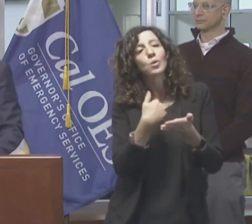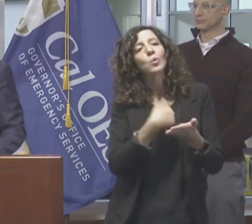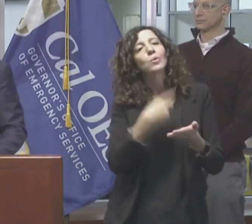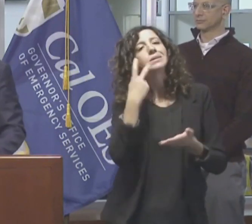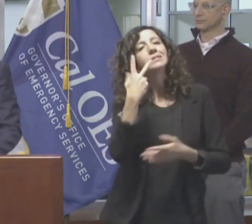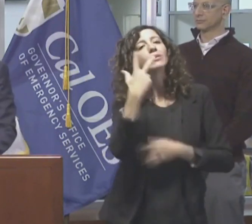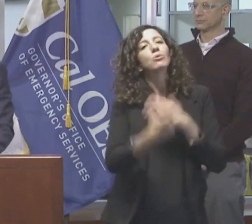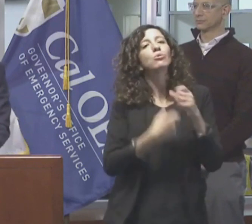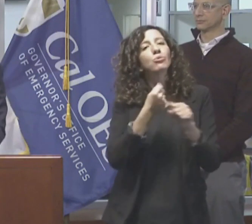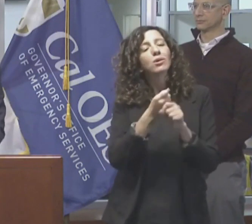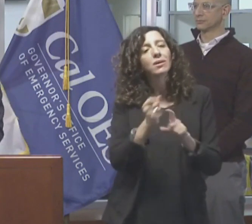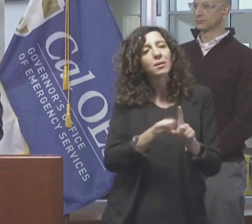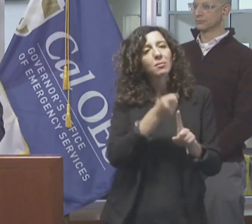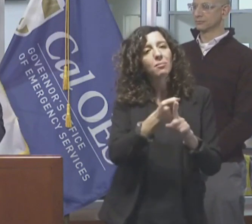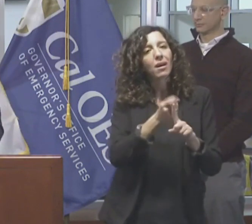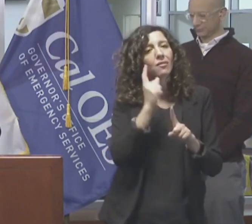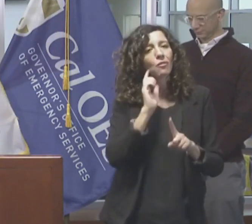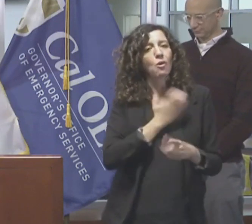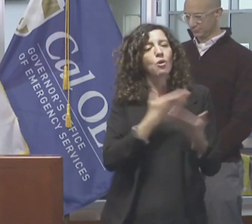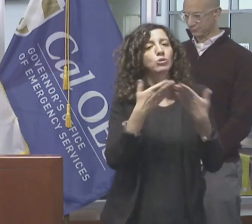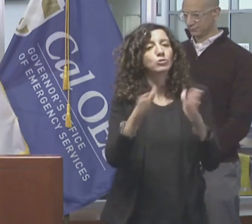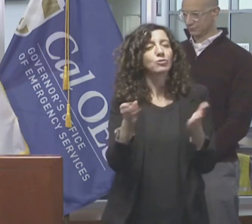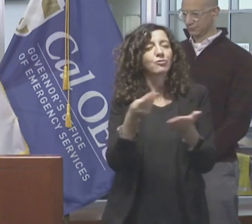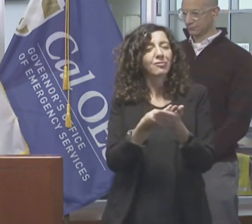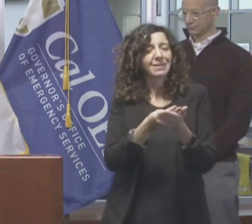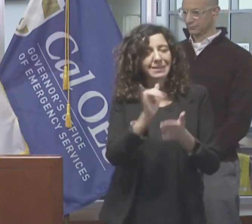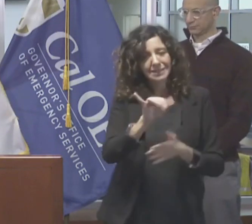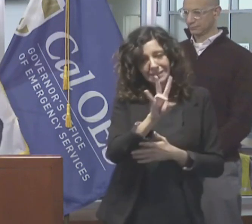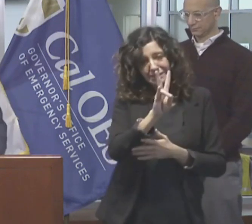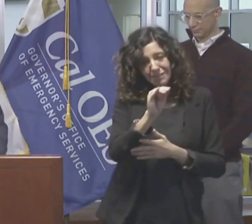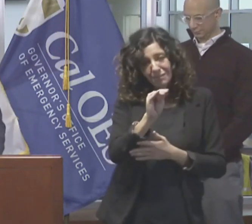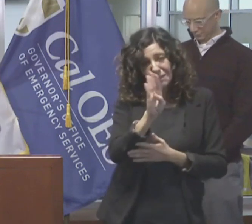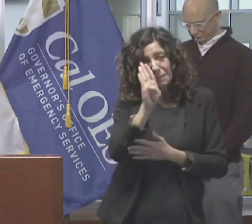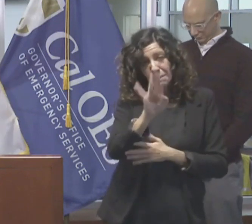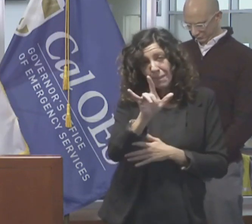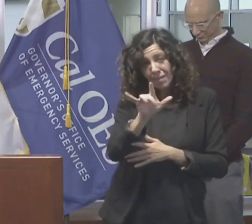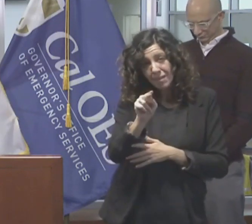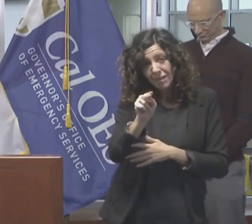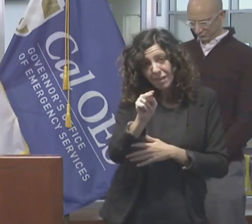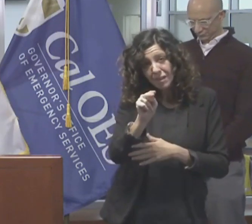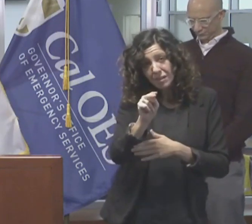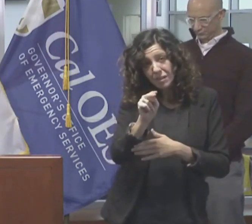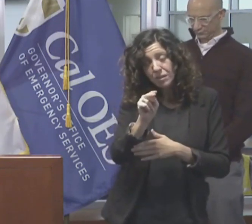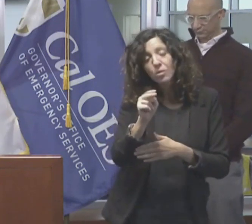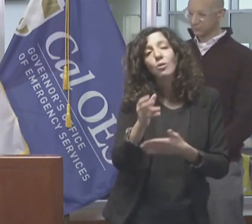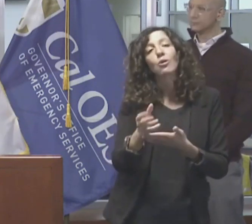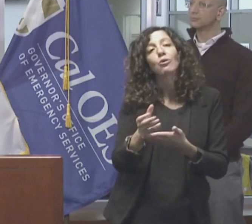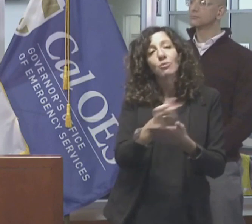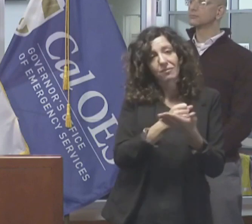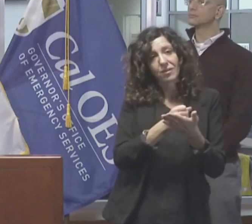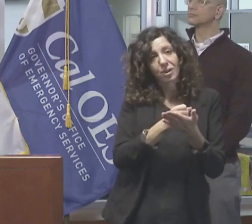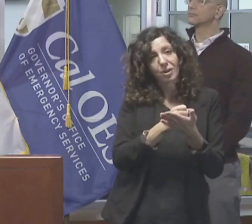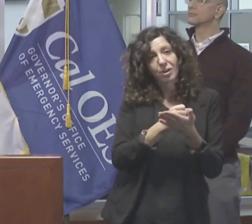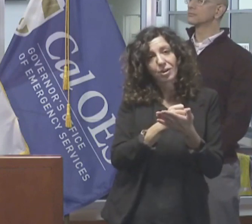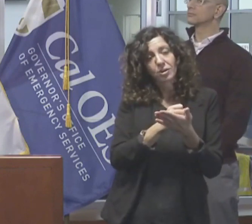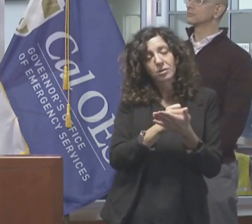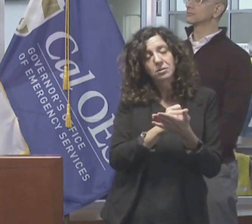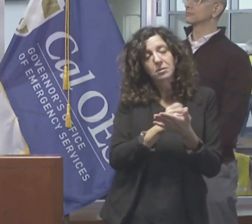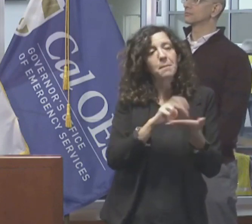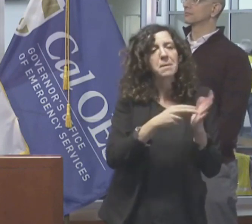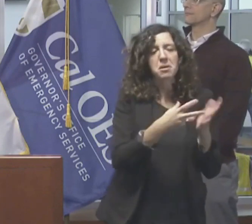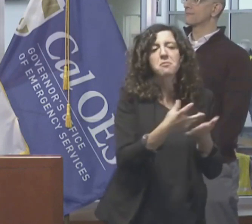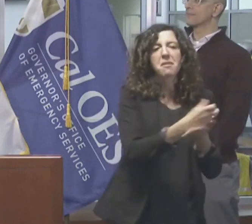fund of $70 billion, which would impact, or rather to our revenue, $70 billion, but impact our general fund by $40